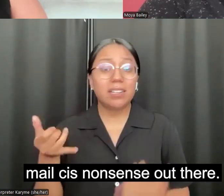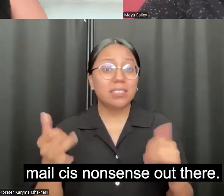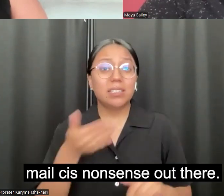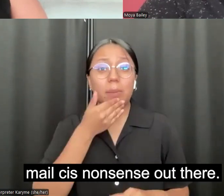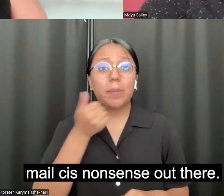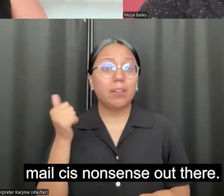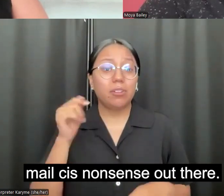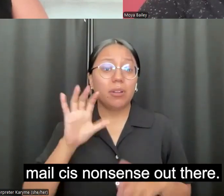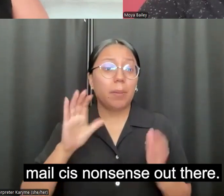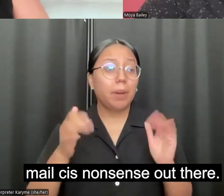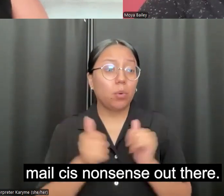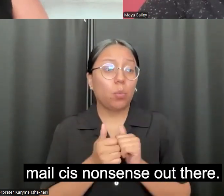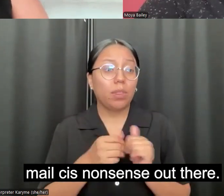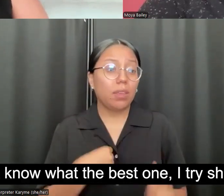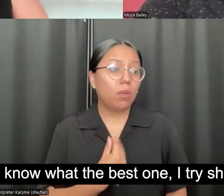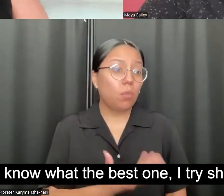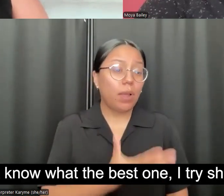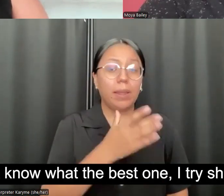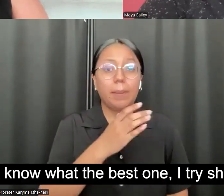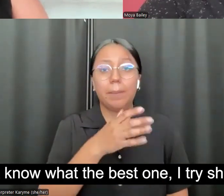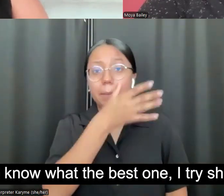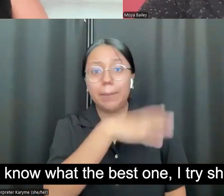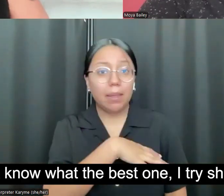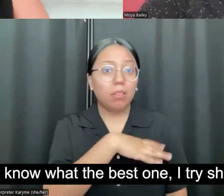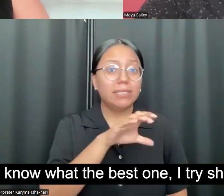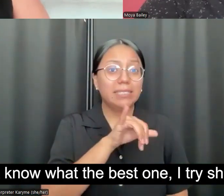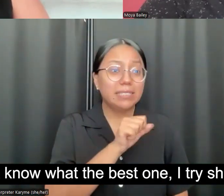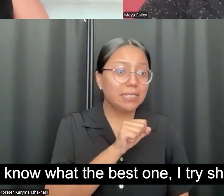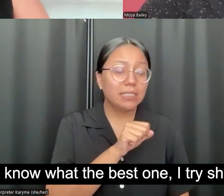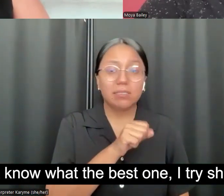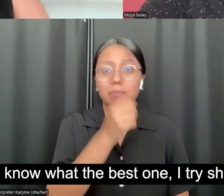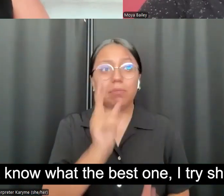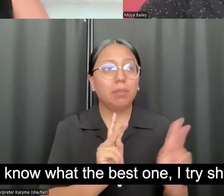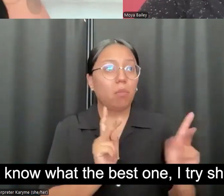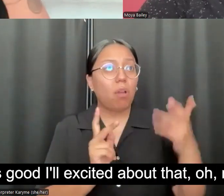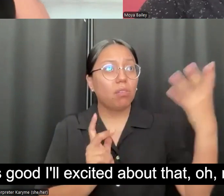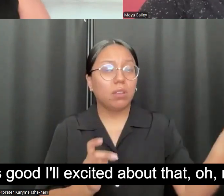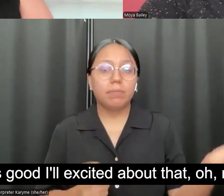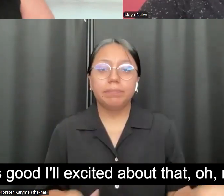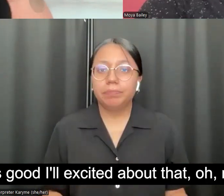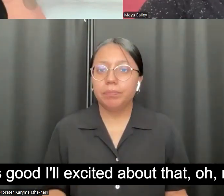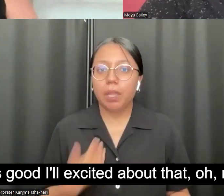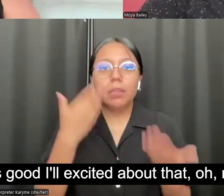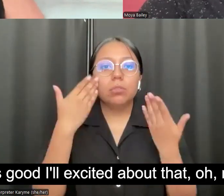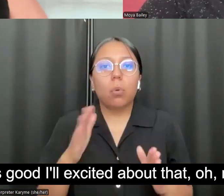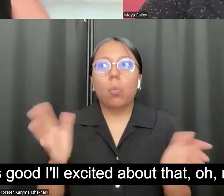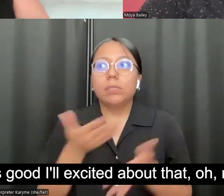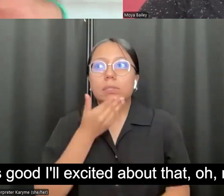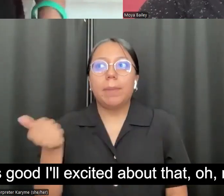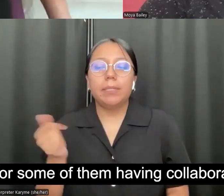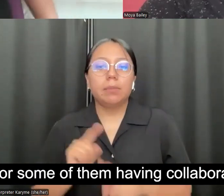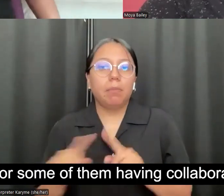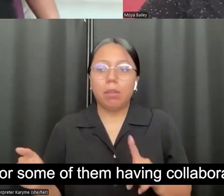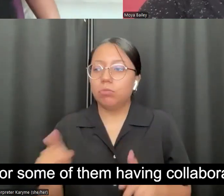there. Um, I don't know what the best one is. I just try shit, but I do go with like, that feels good. I'm excited about that.